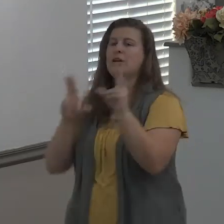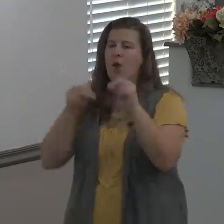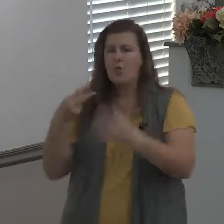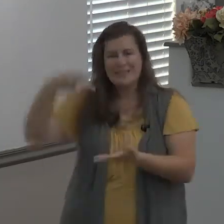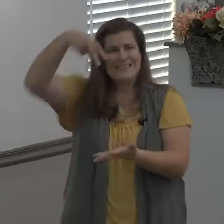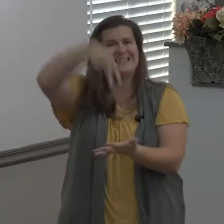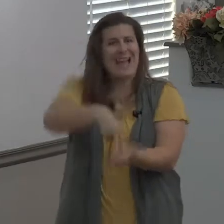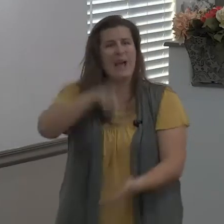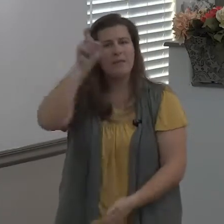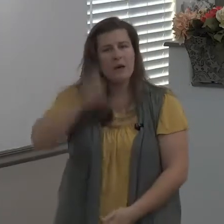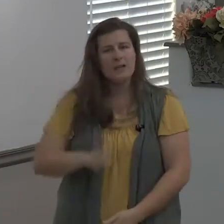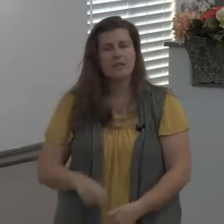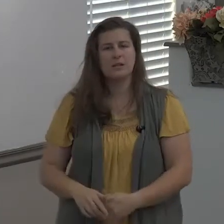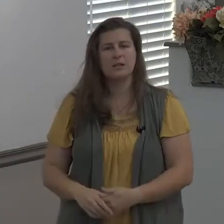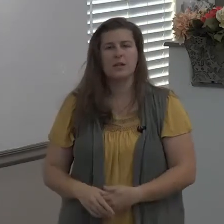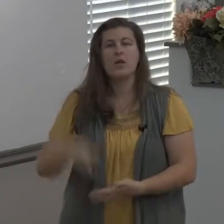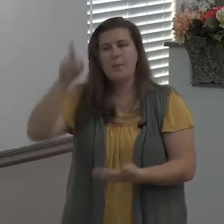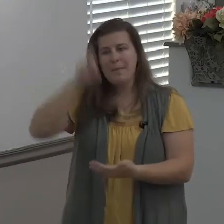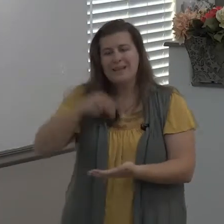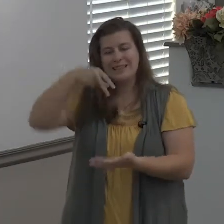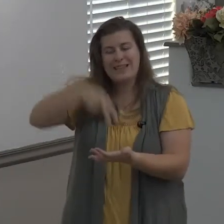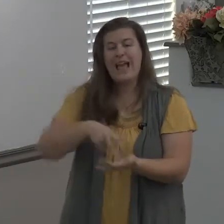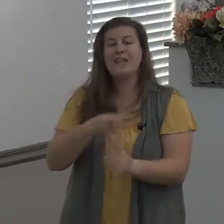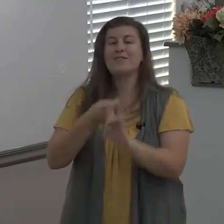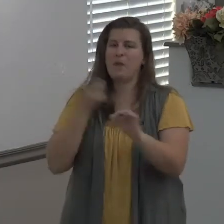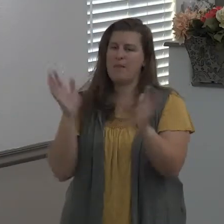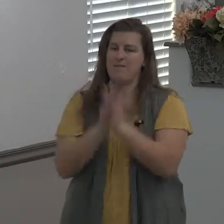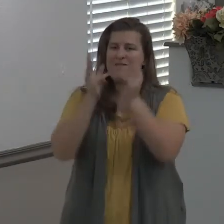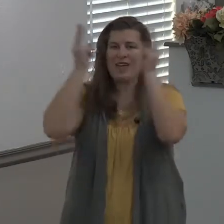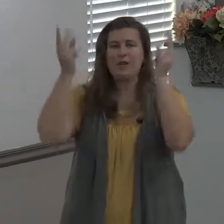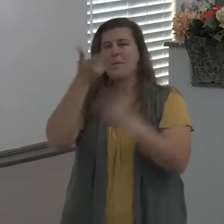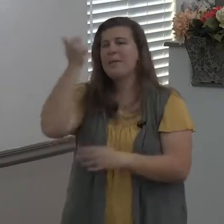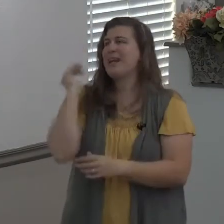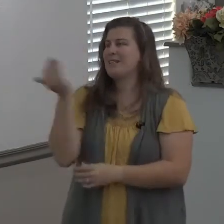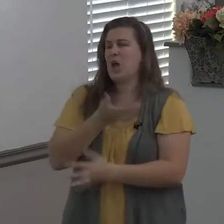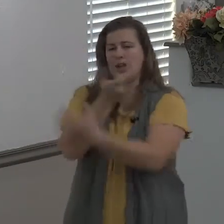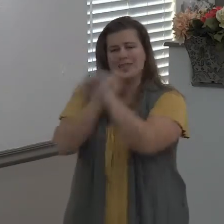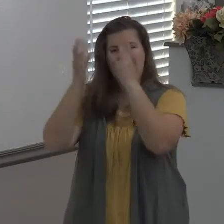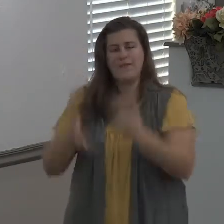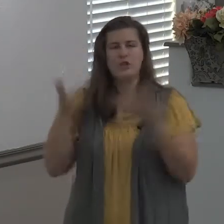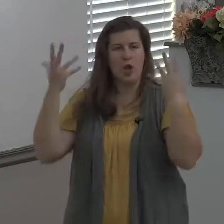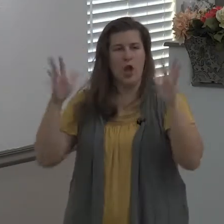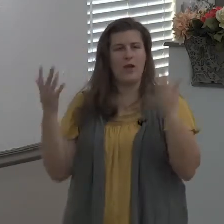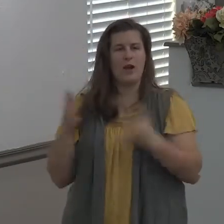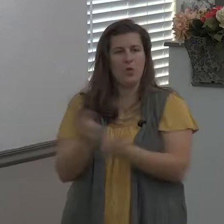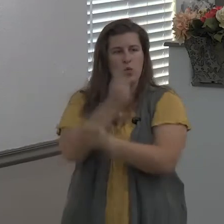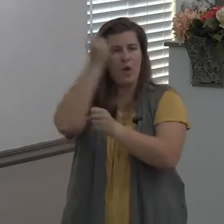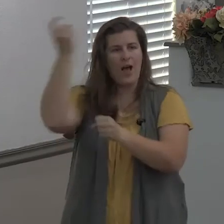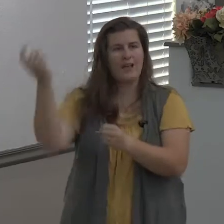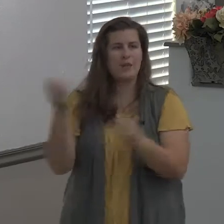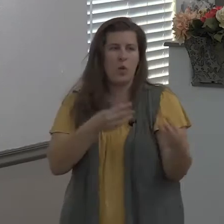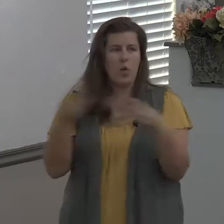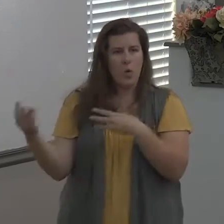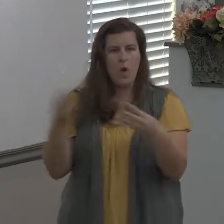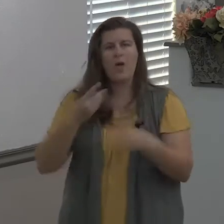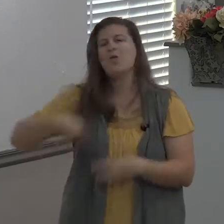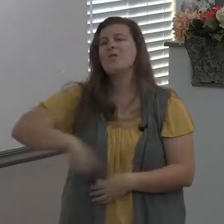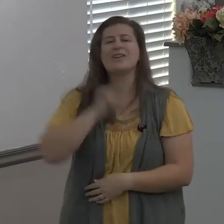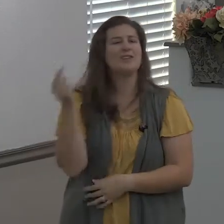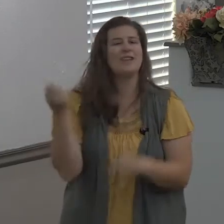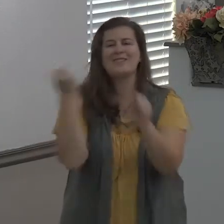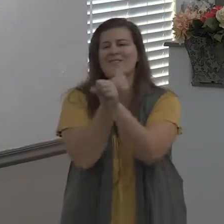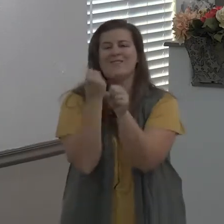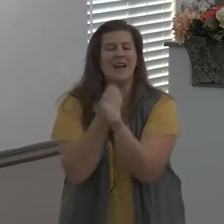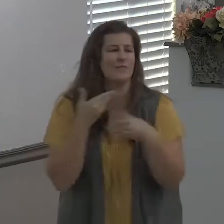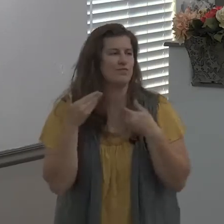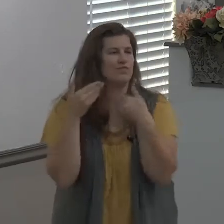back. We don't cut and run, we stand. We stand from a place of victory because our